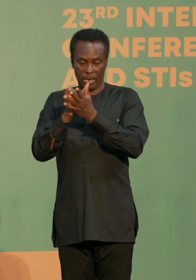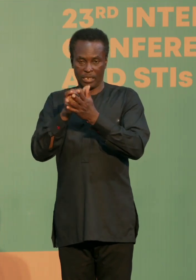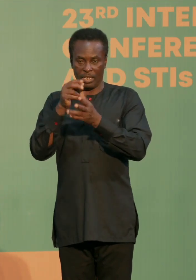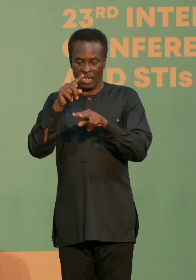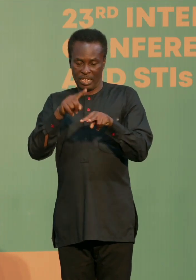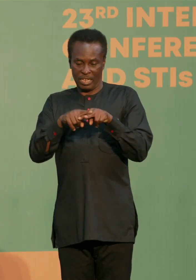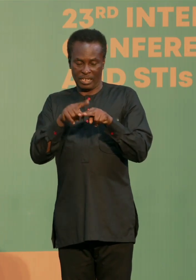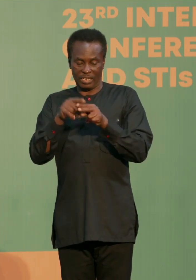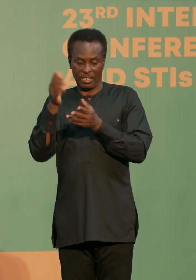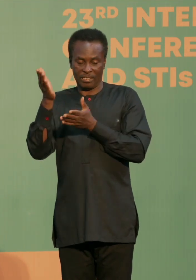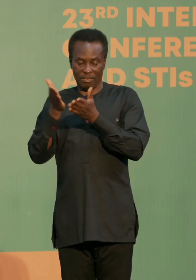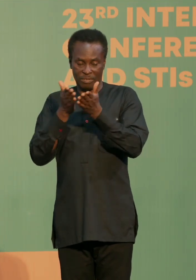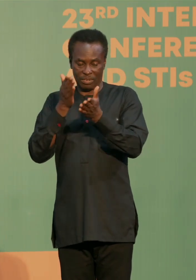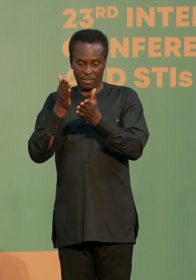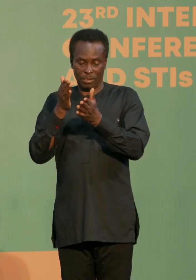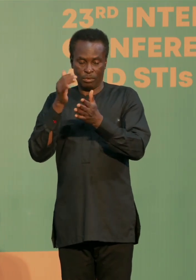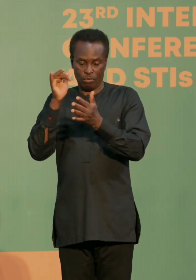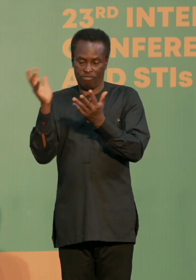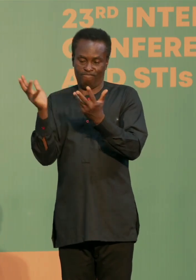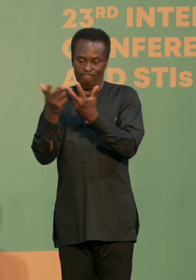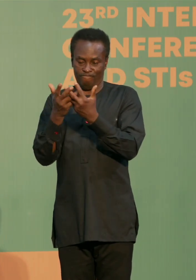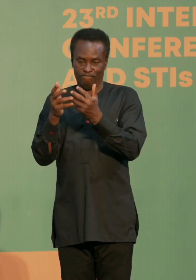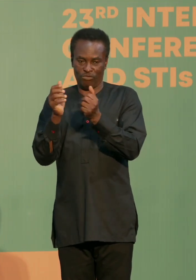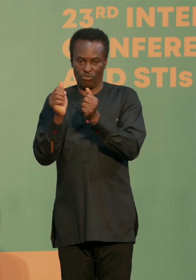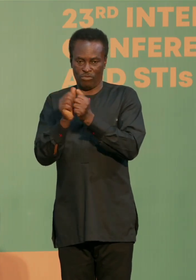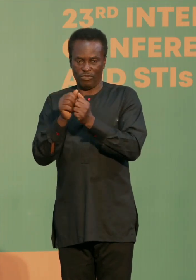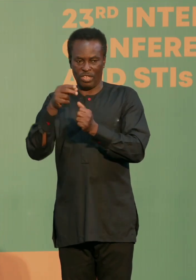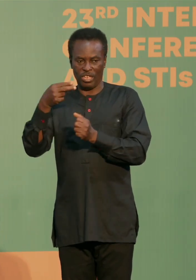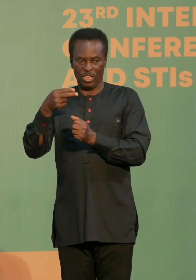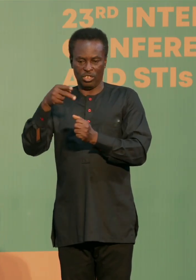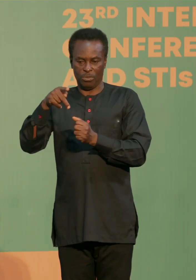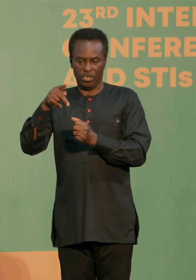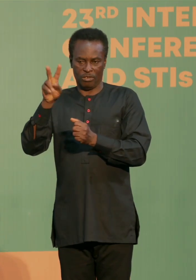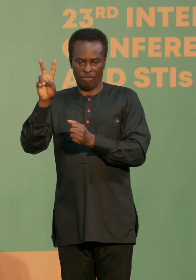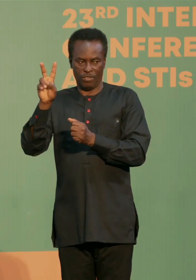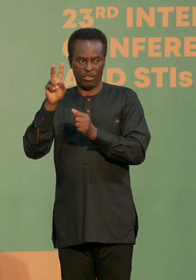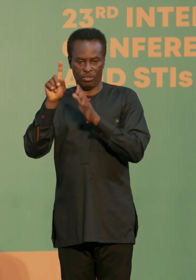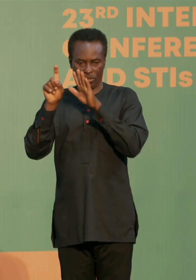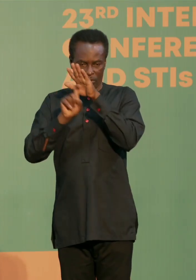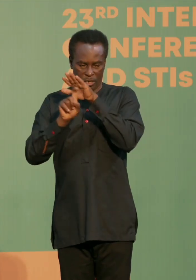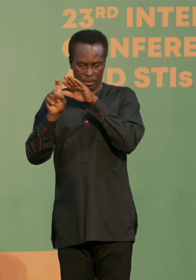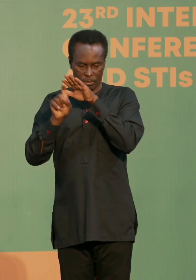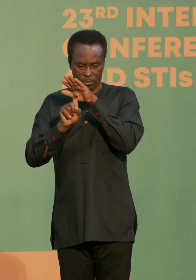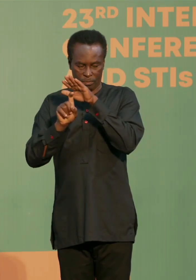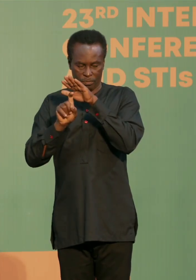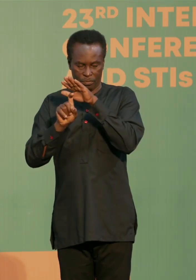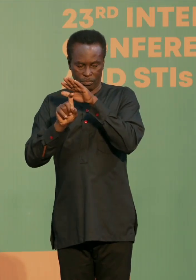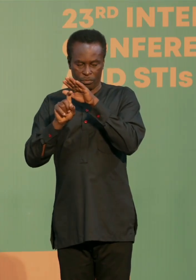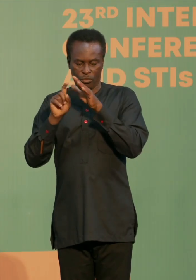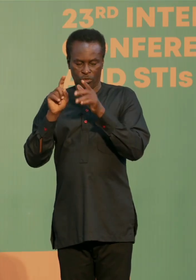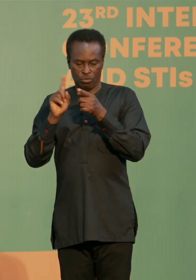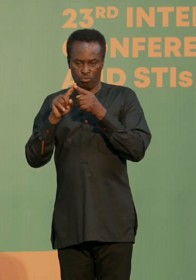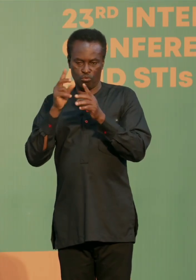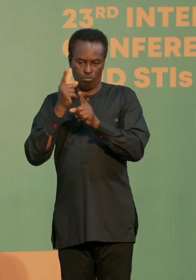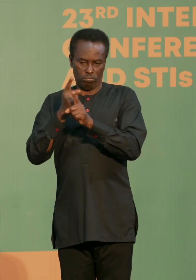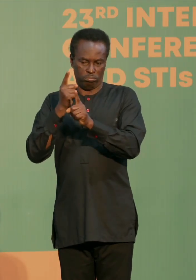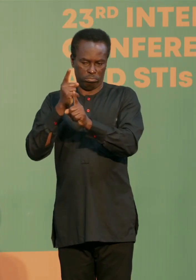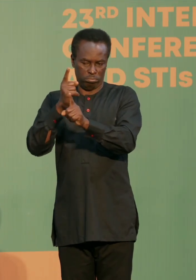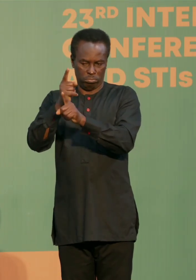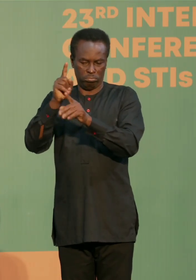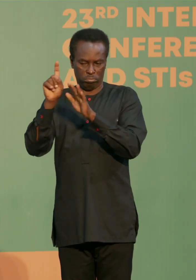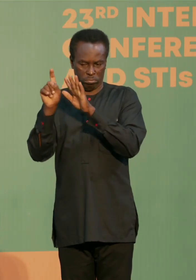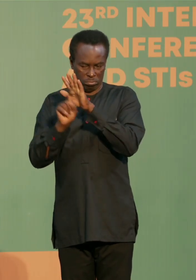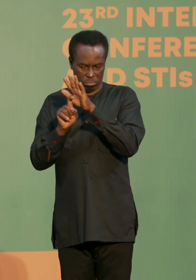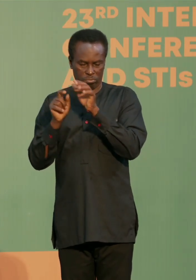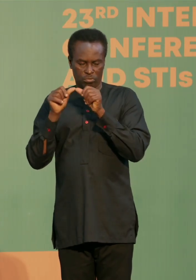cervical cancer screening is needed. Challenges to vaccination, screening, treatment, and treatment of invasive